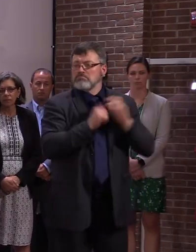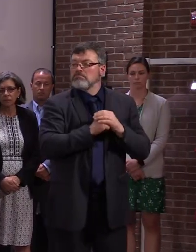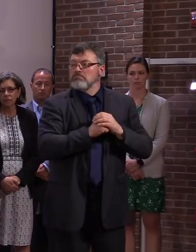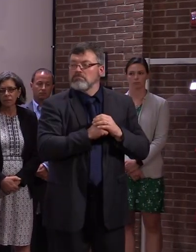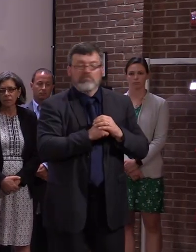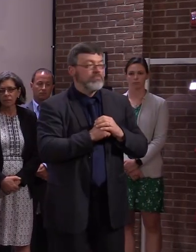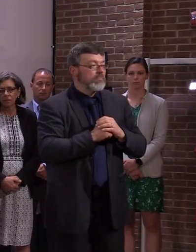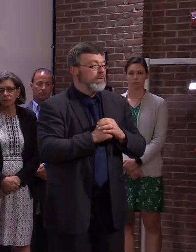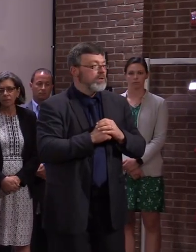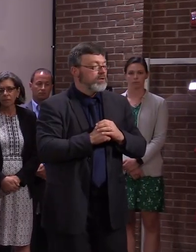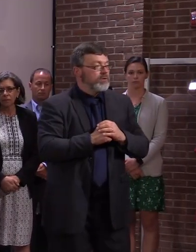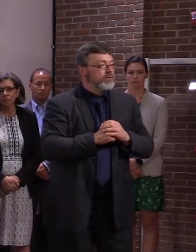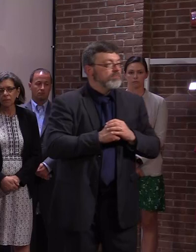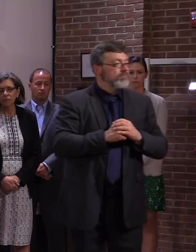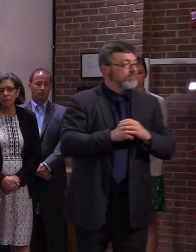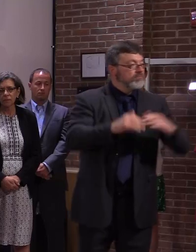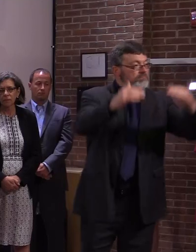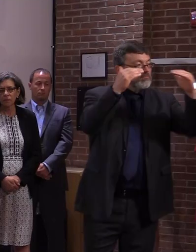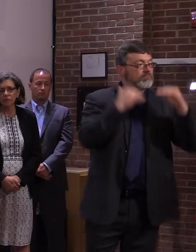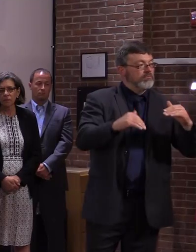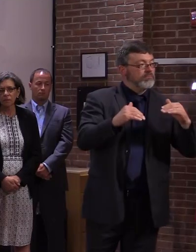Colin Flanders, 7 days.